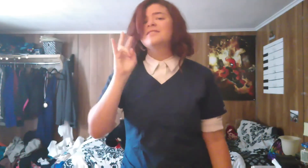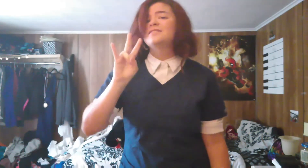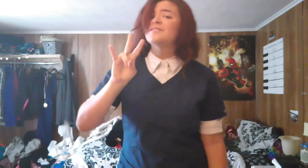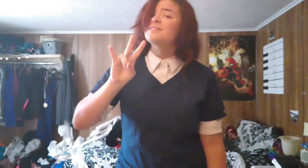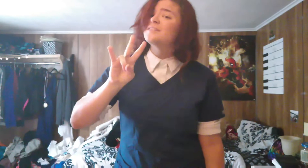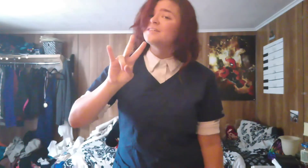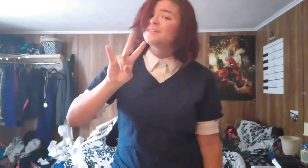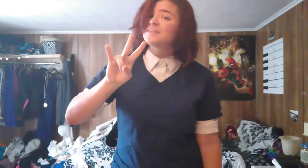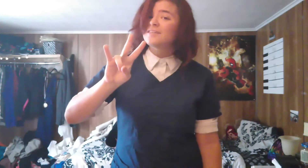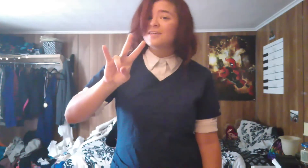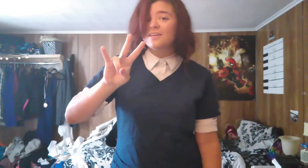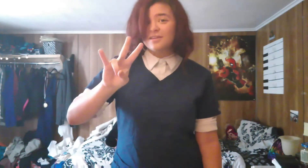17?